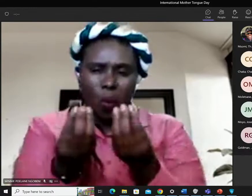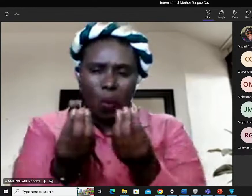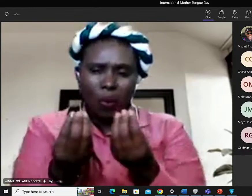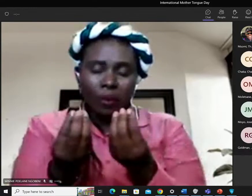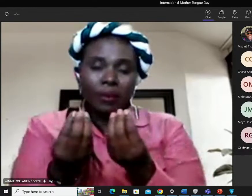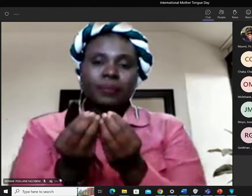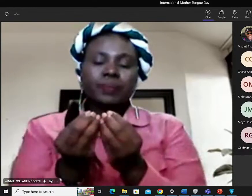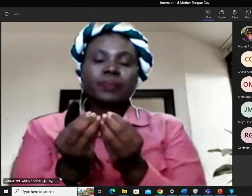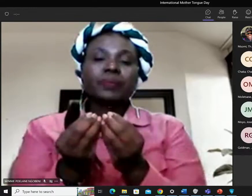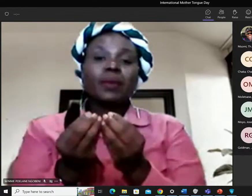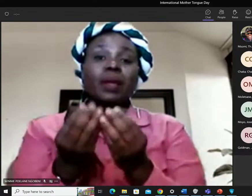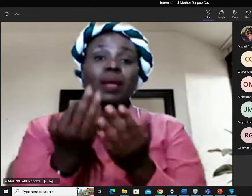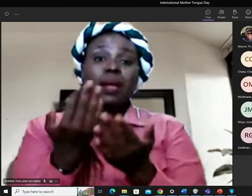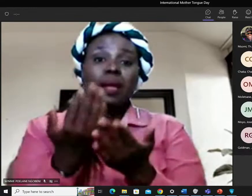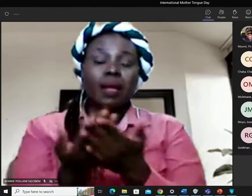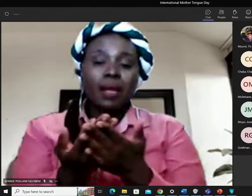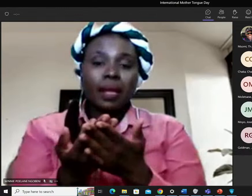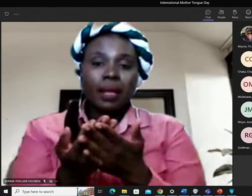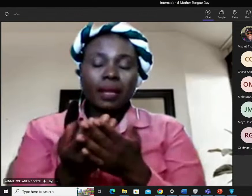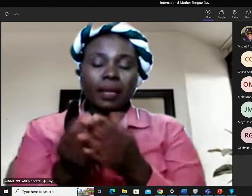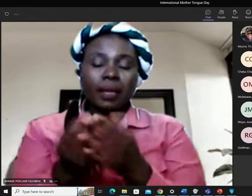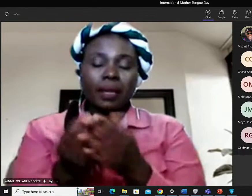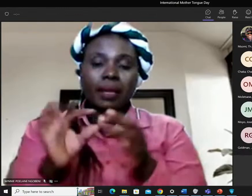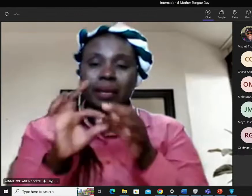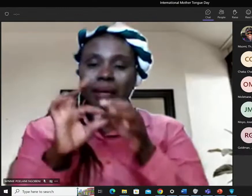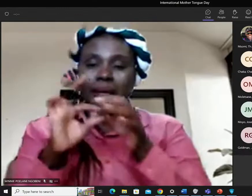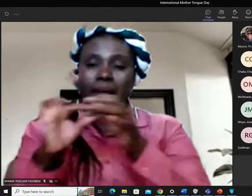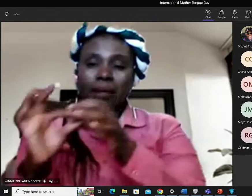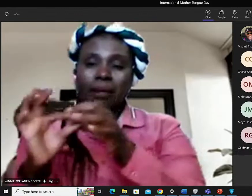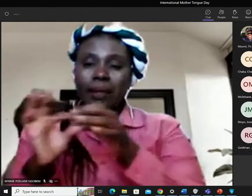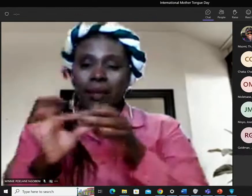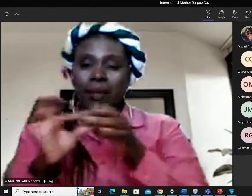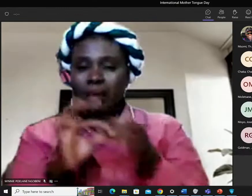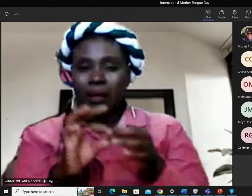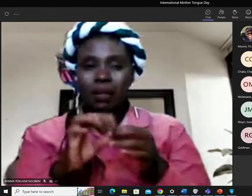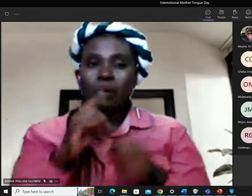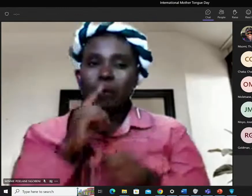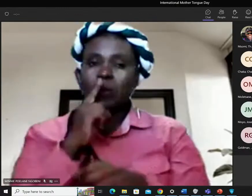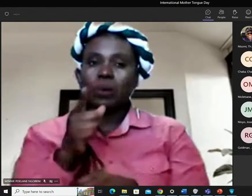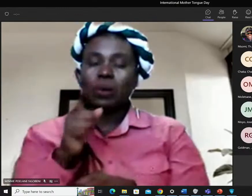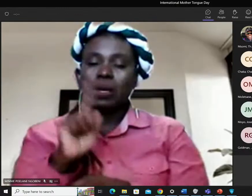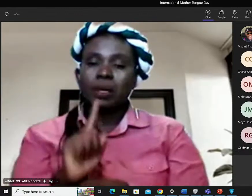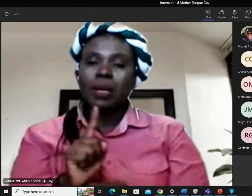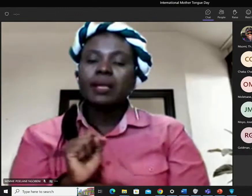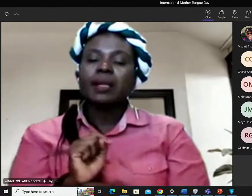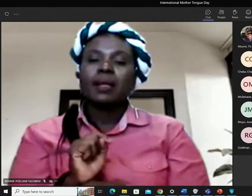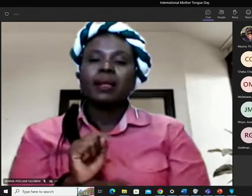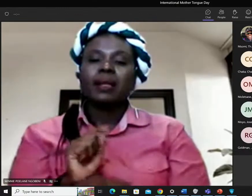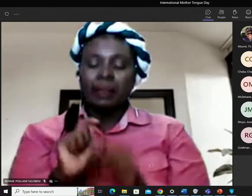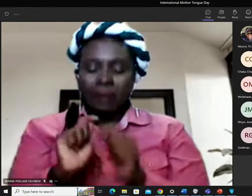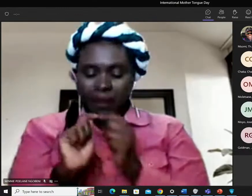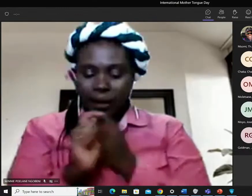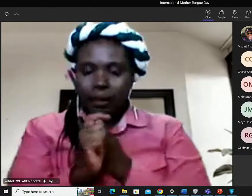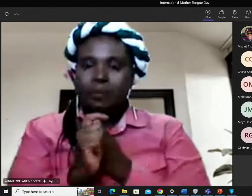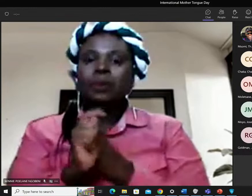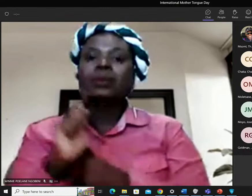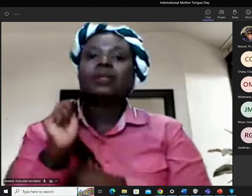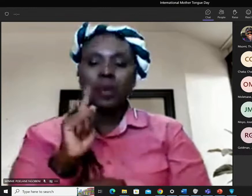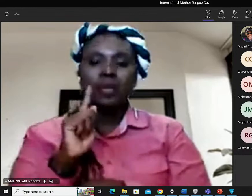to actually relate to what you are saying. What is transformation? When we talk about curriculum